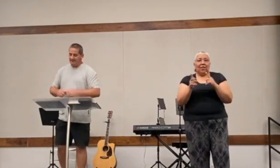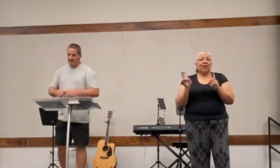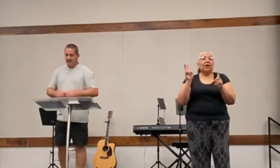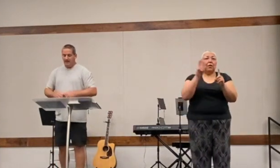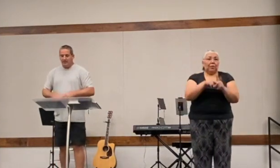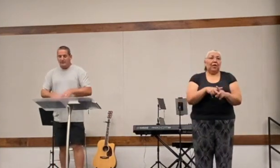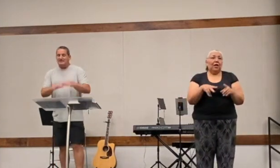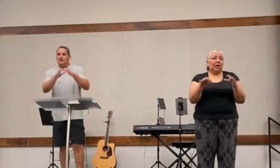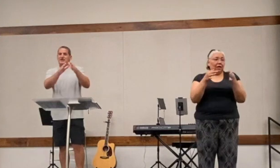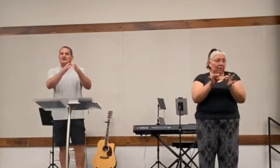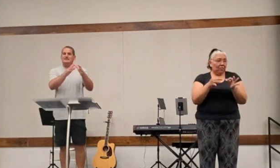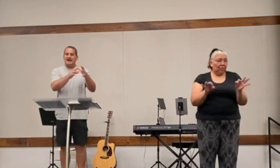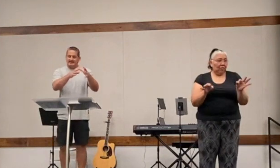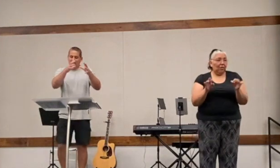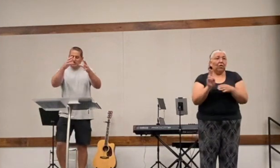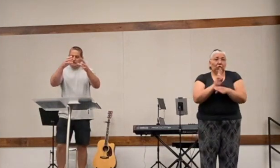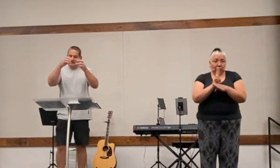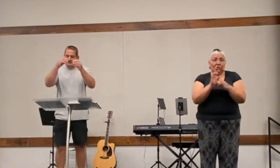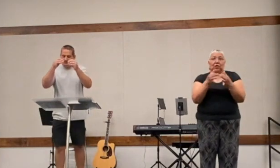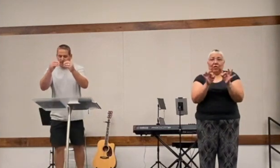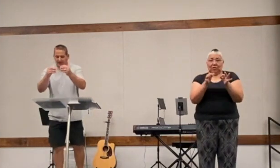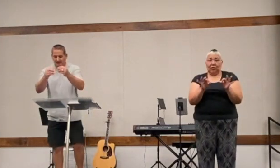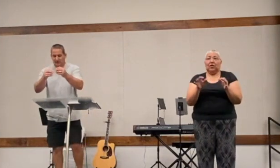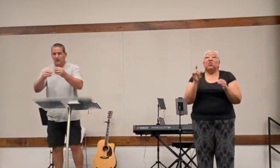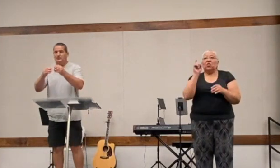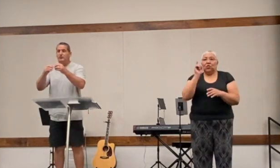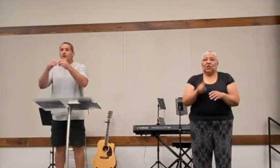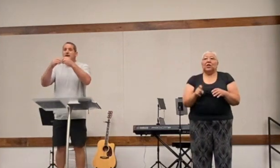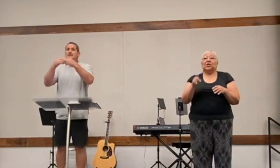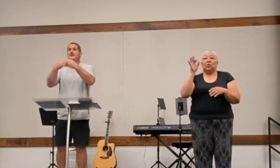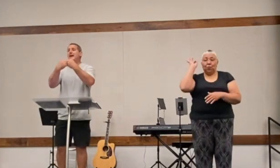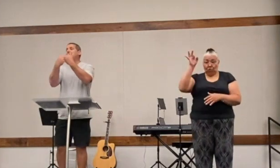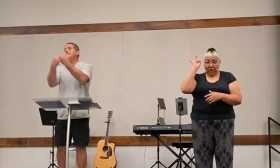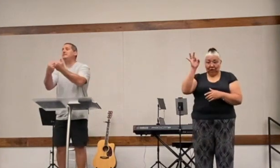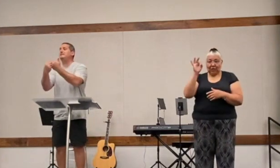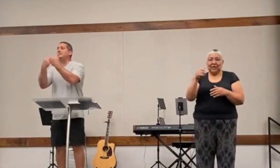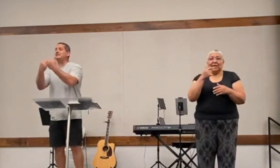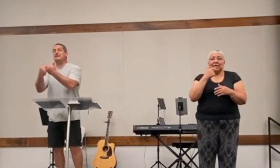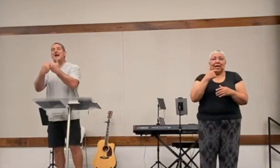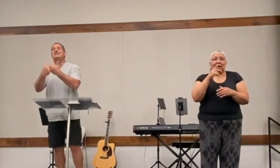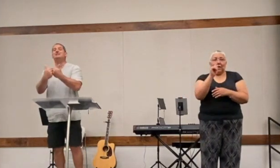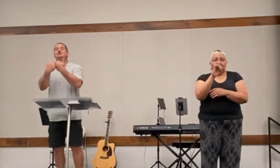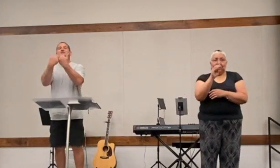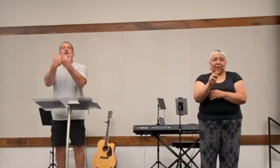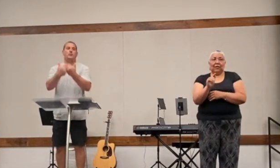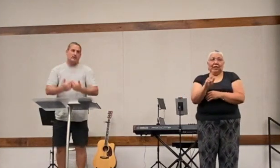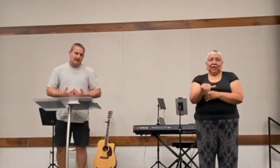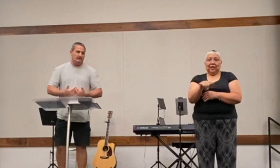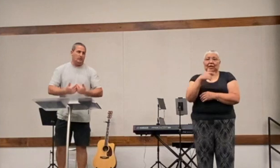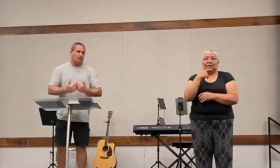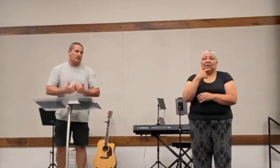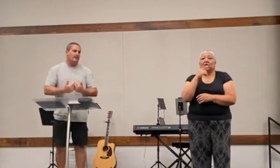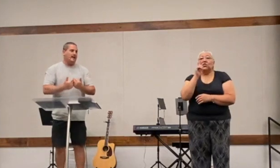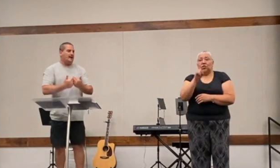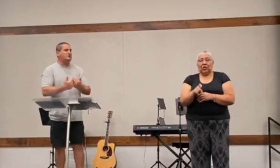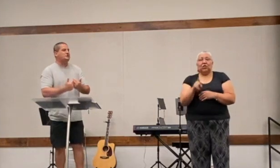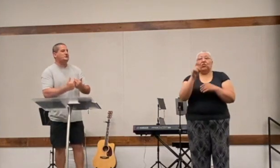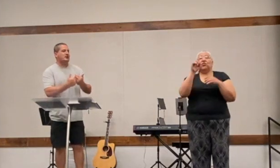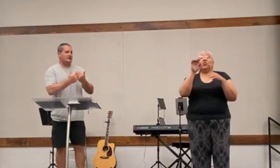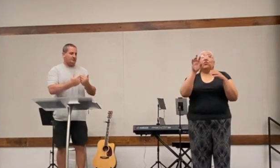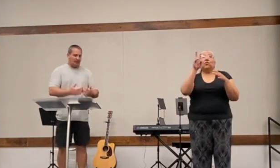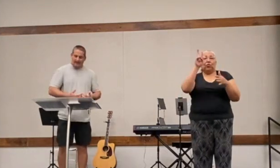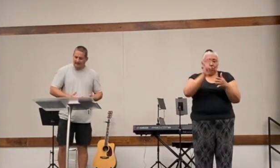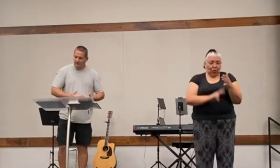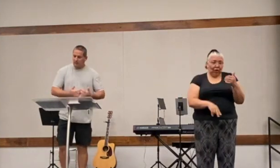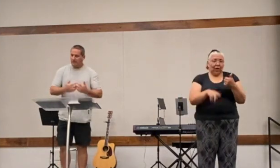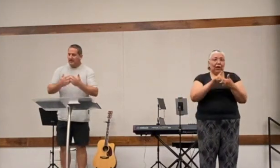it. Apply. Right? So he says, you need to preach the word. So he's saying, Timothy, listen, I need you to start reading the word. I need you to